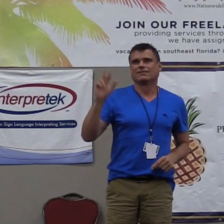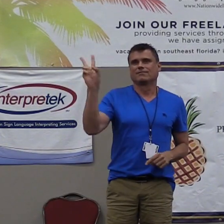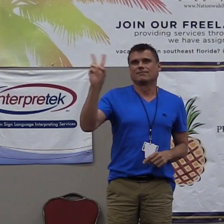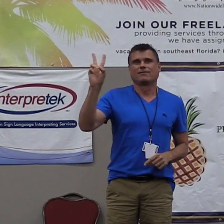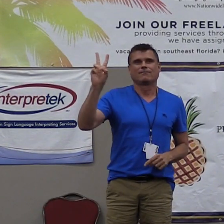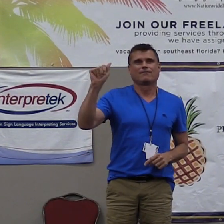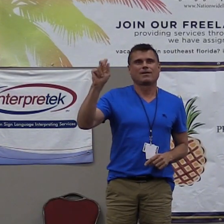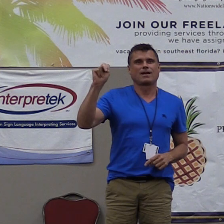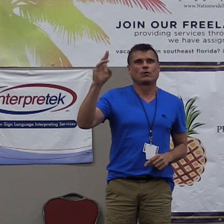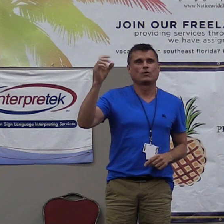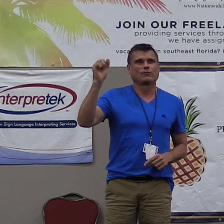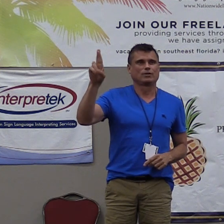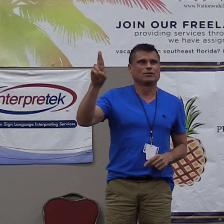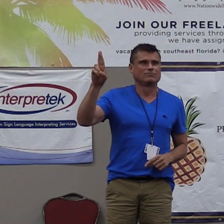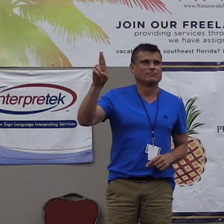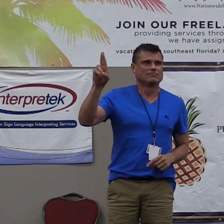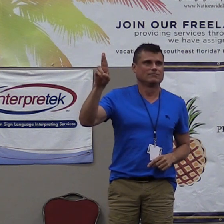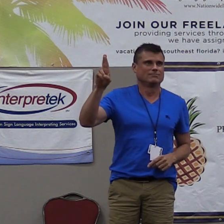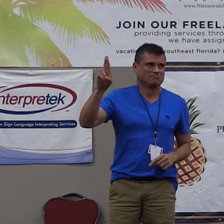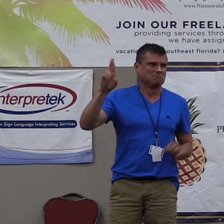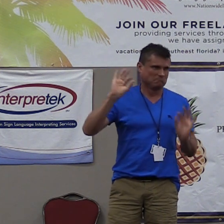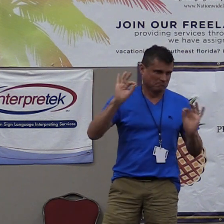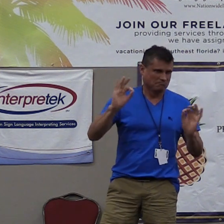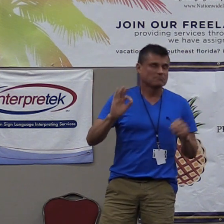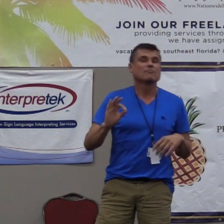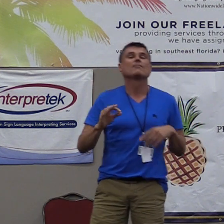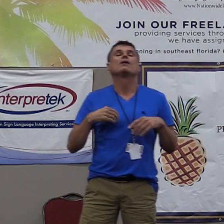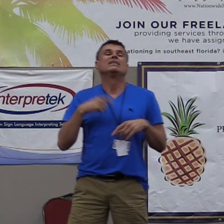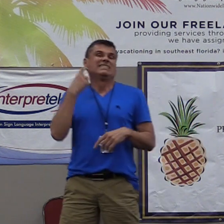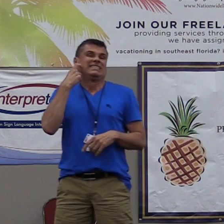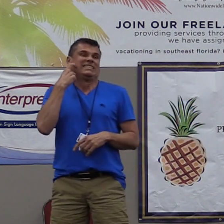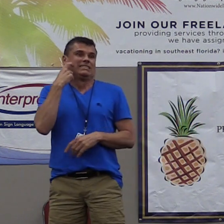from Canada, Vancouver.